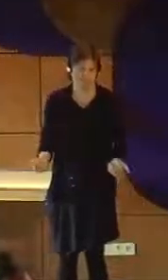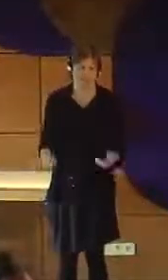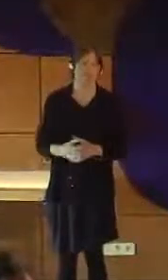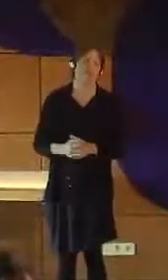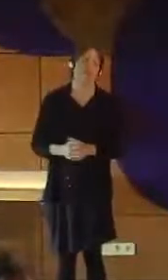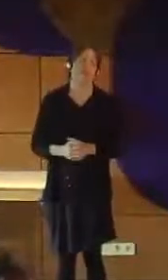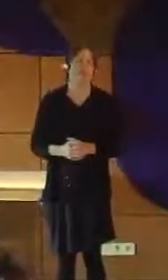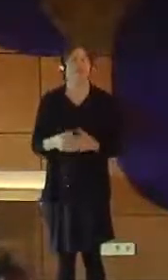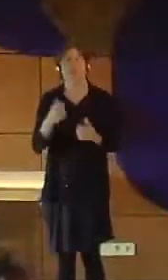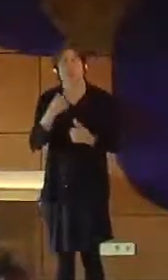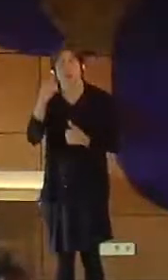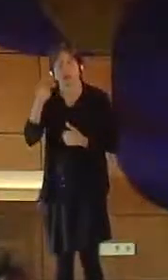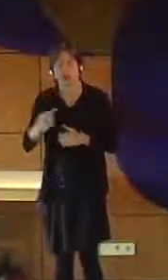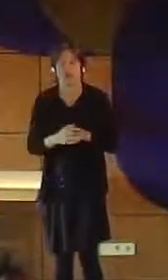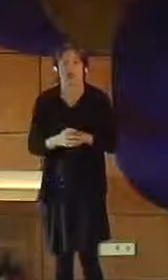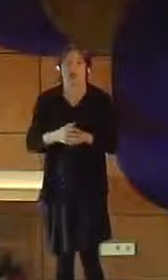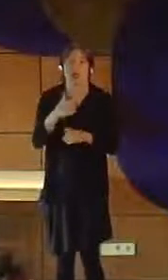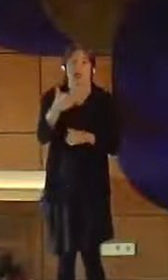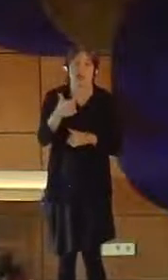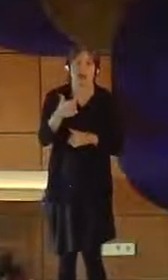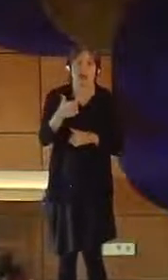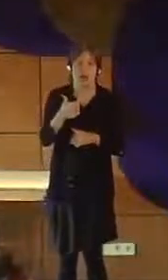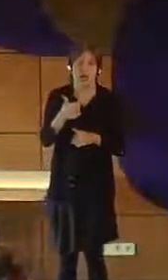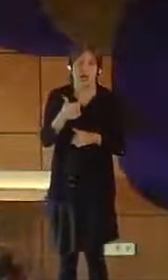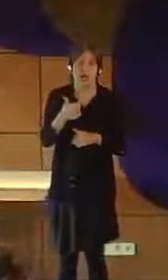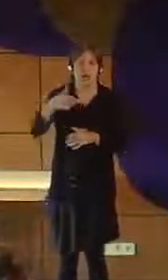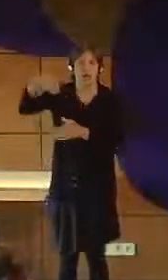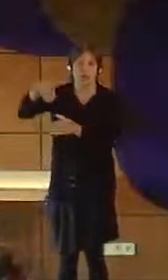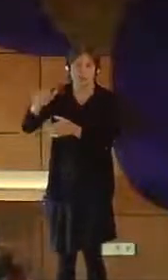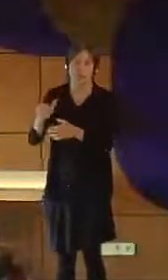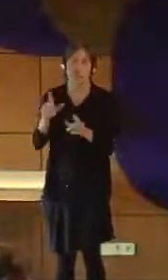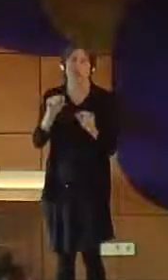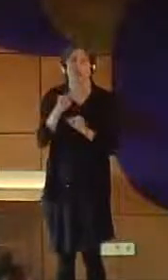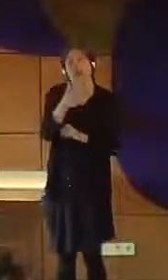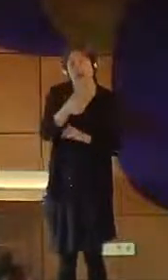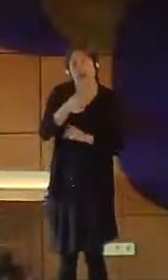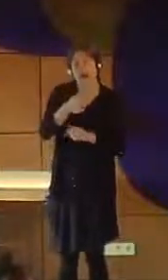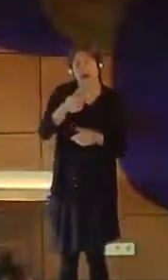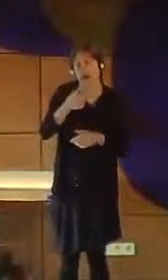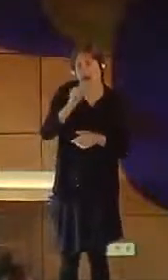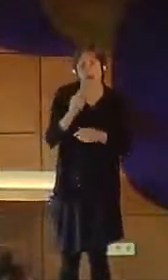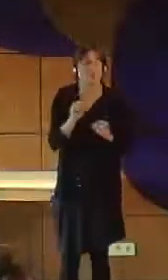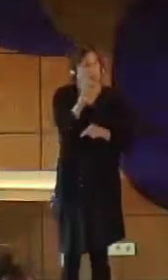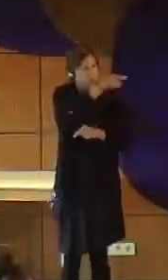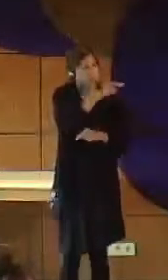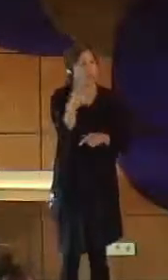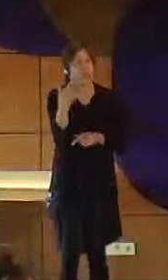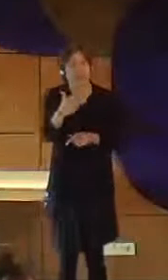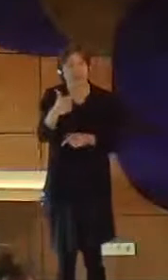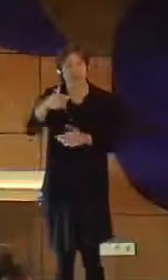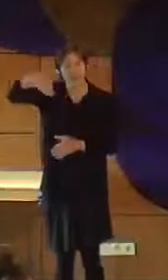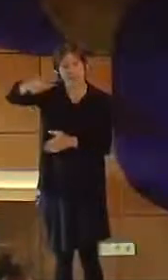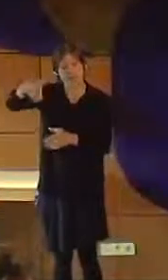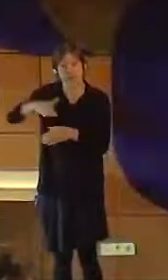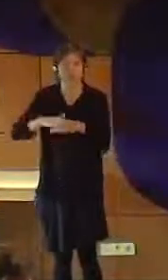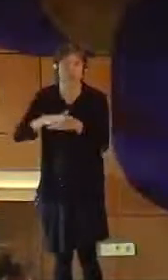capsule. So you could do 2 pumps in the day. The problem is if you see